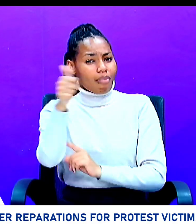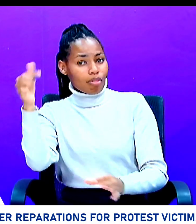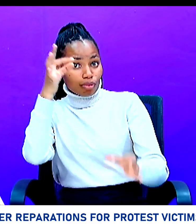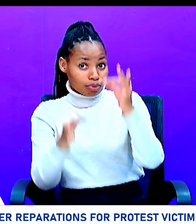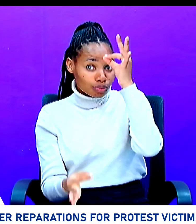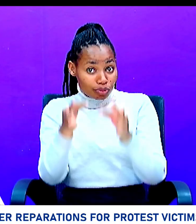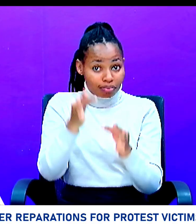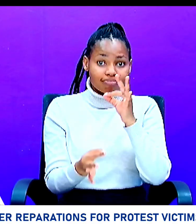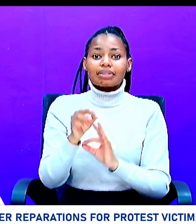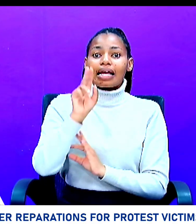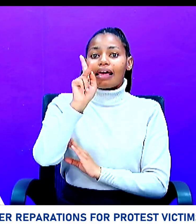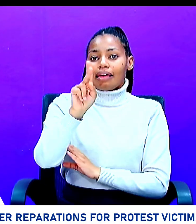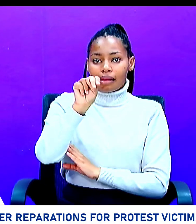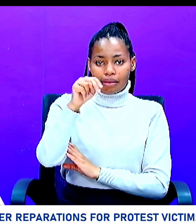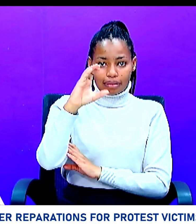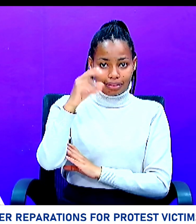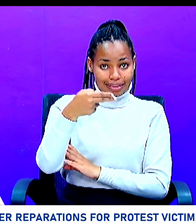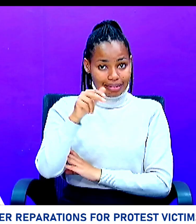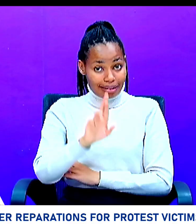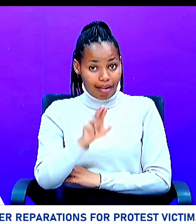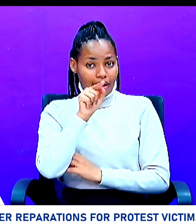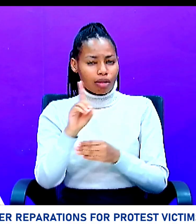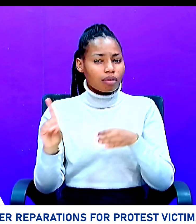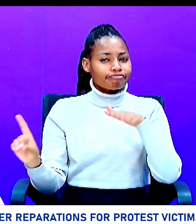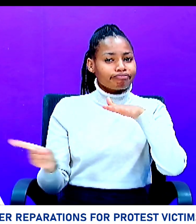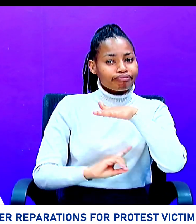expand its scope to include acknowledgements,